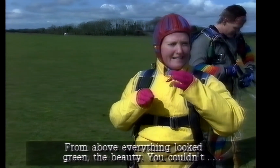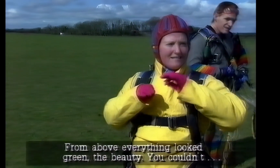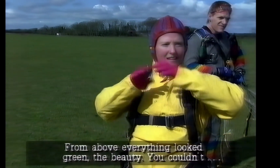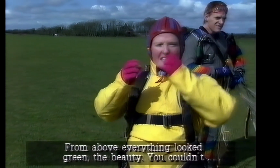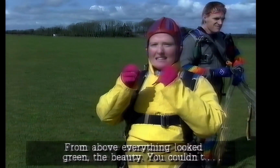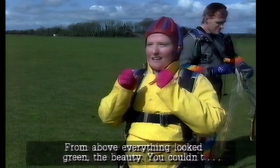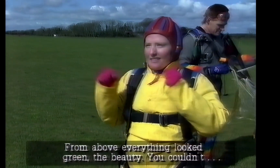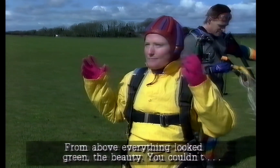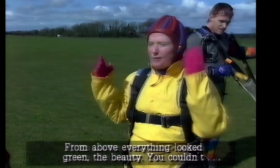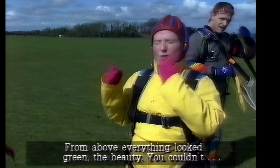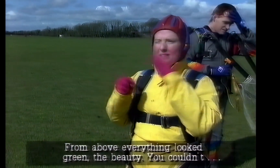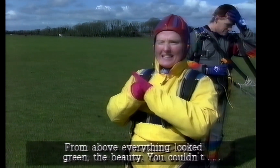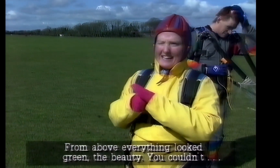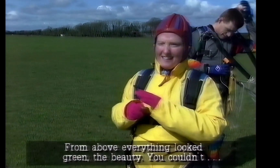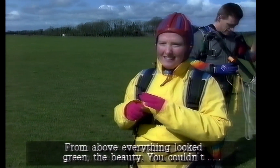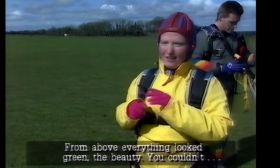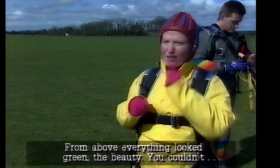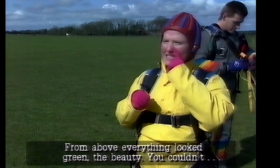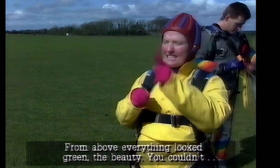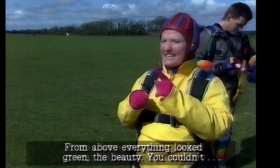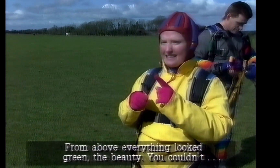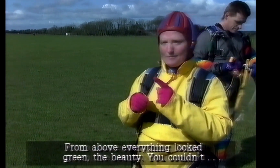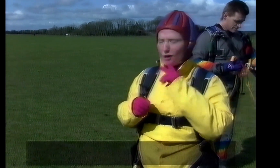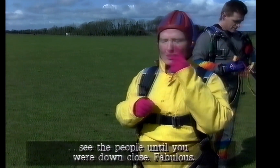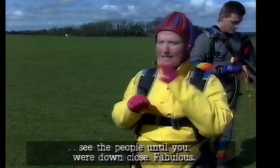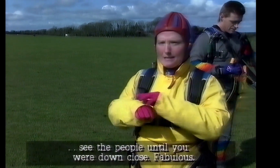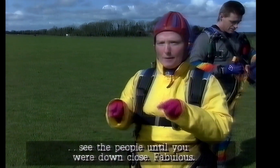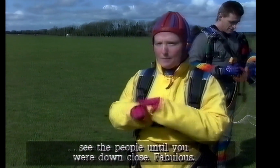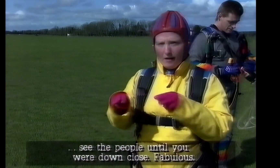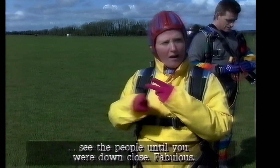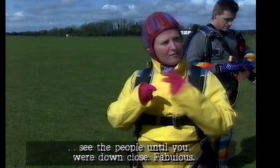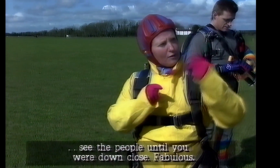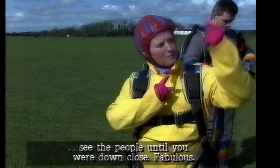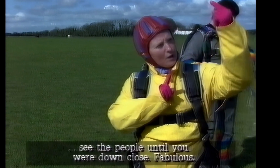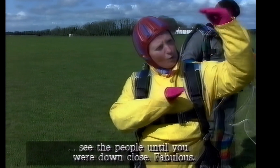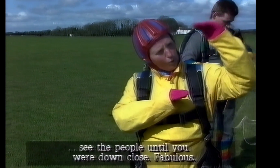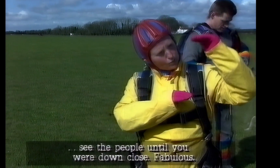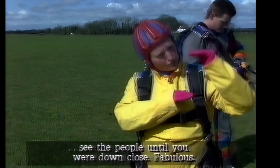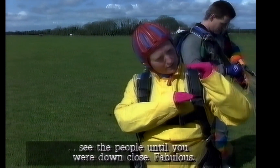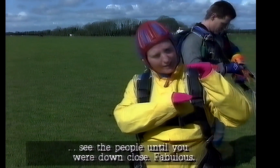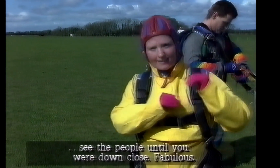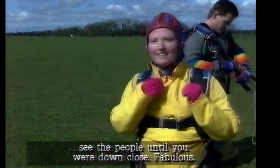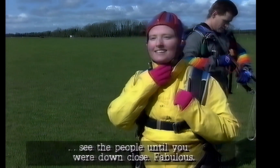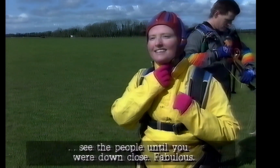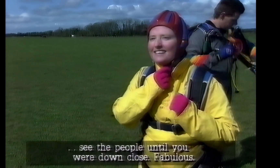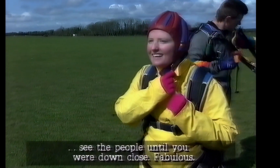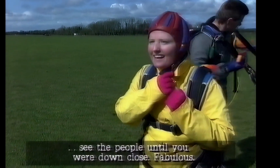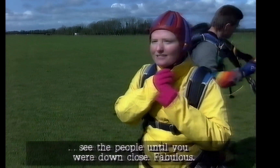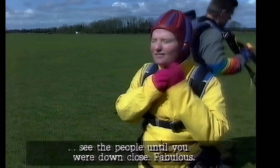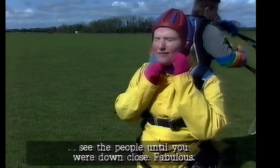few. The beauty you could see, but you couldn't see the people until it was down close. Yeah, it was